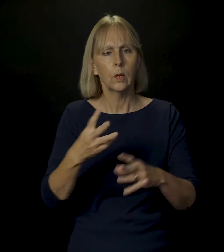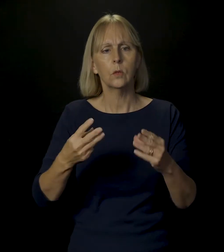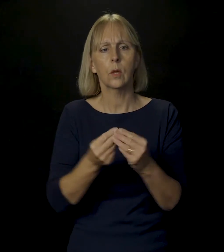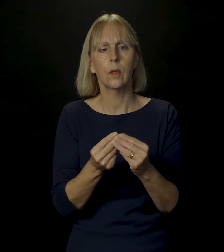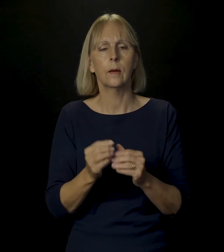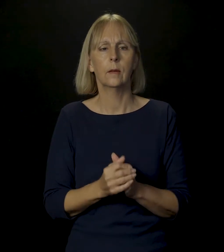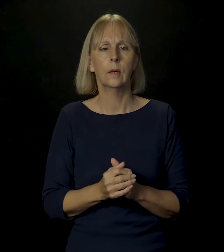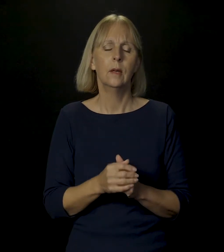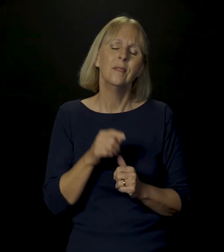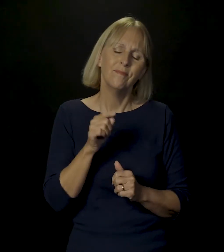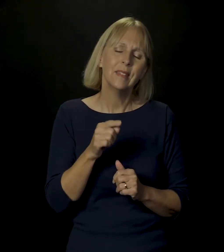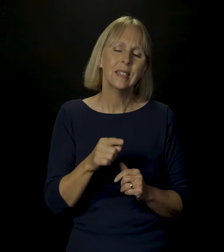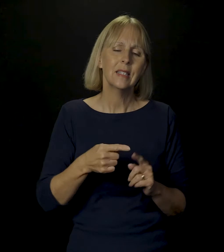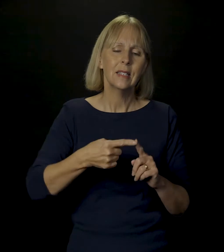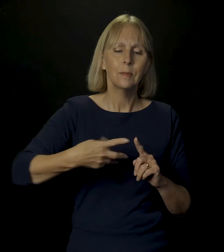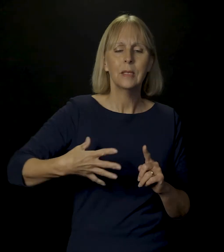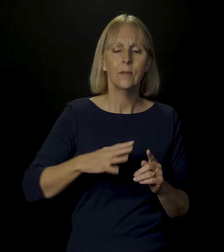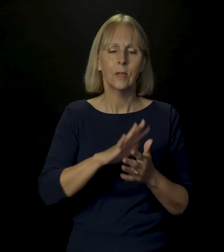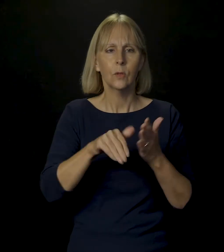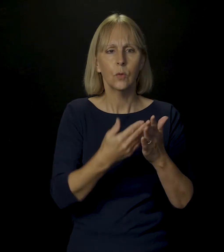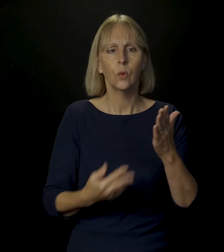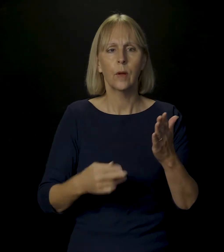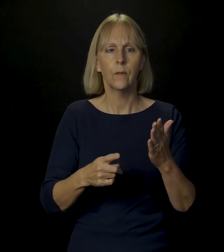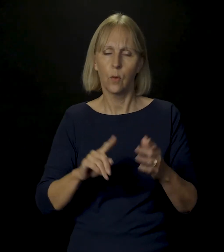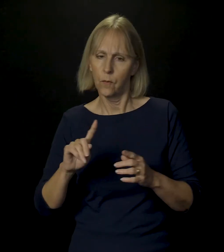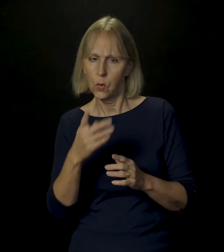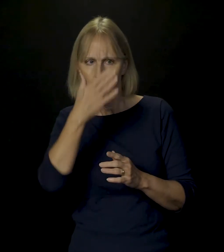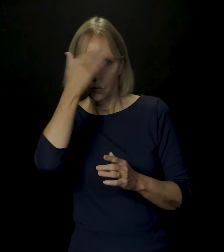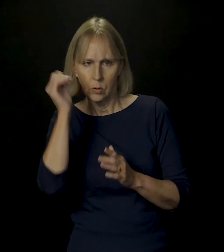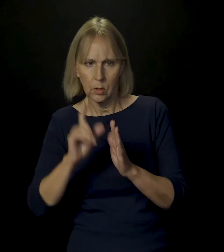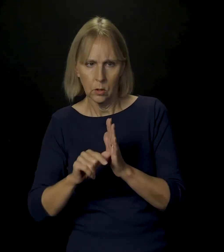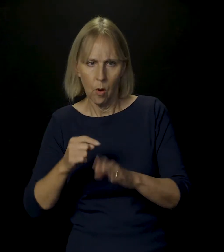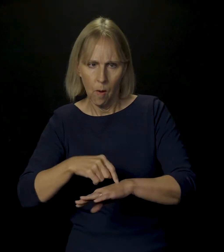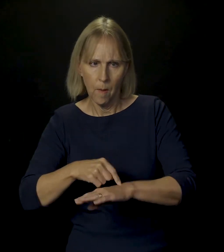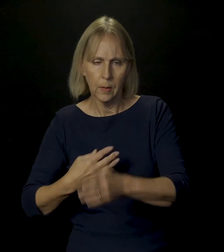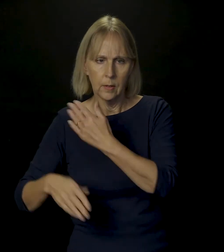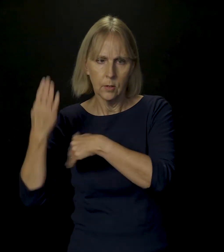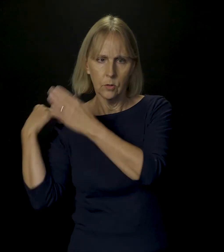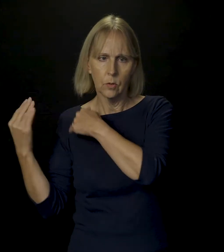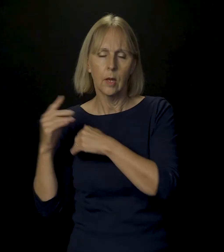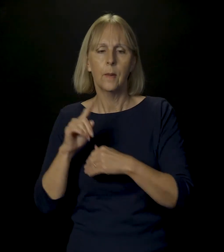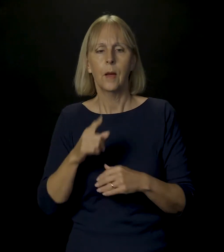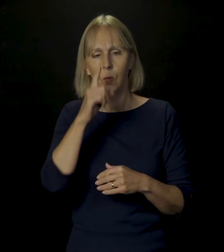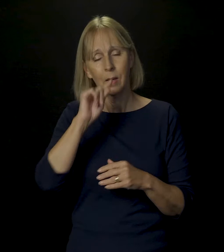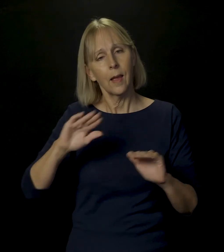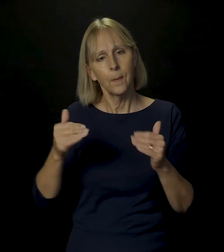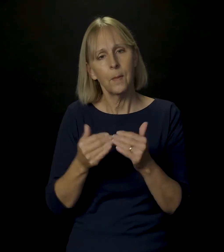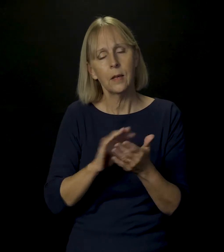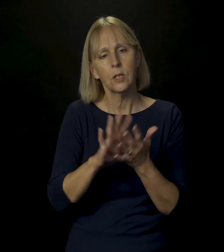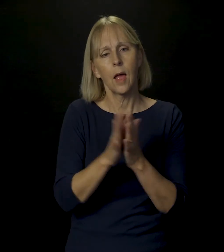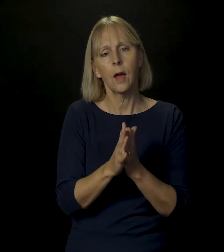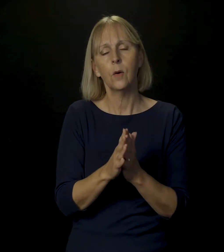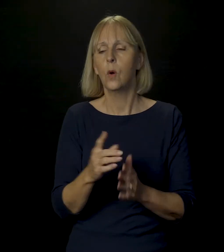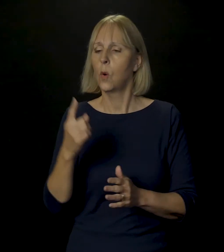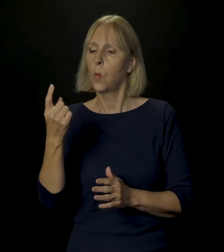very specific To the early church But the picture here Can reflect Of how we can work Together as a church How One Care Can work with One